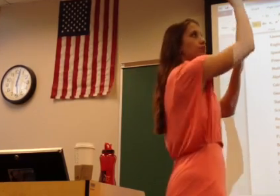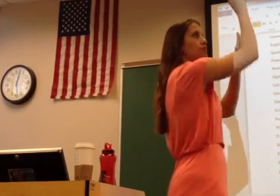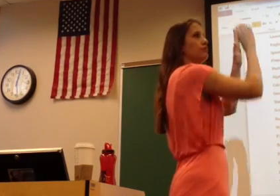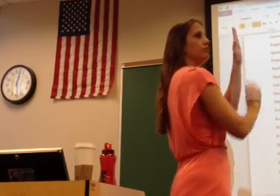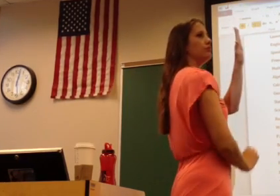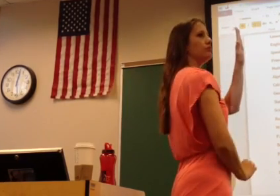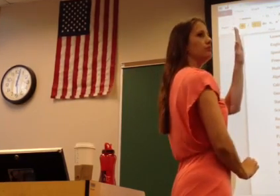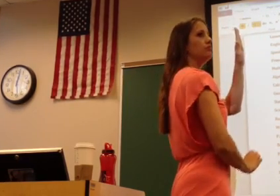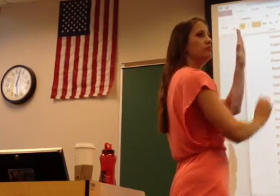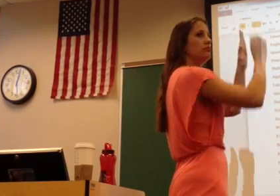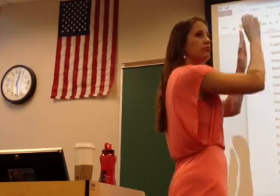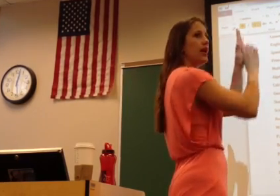Elevator.